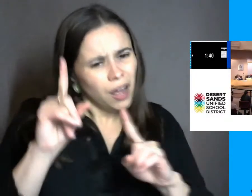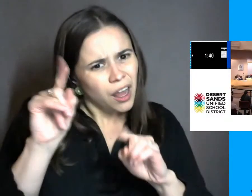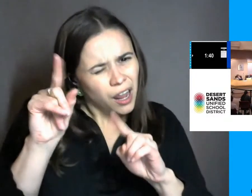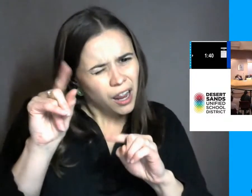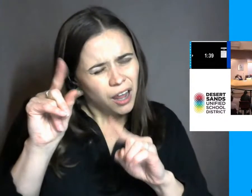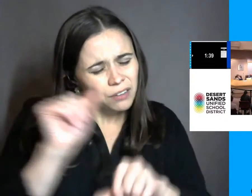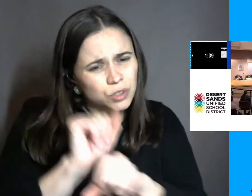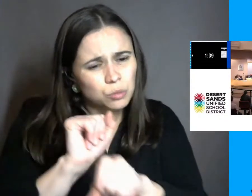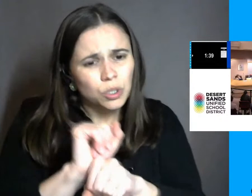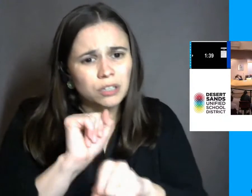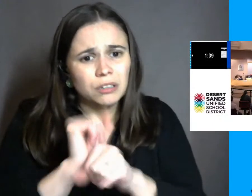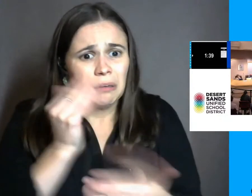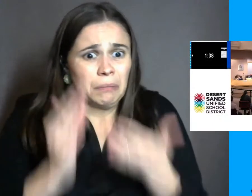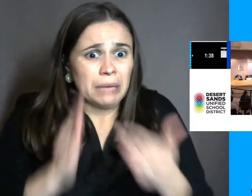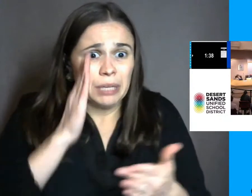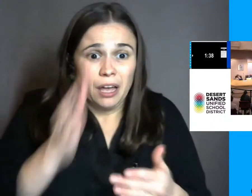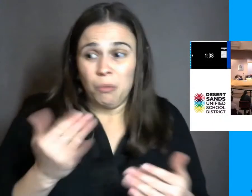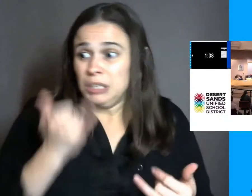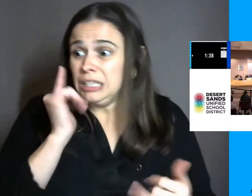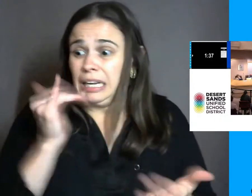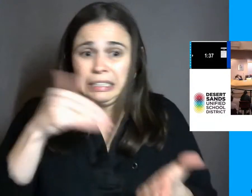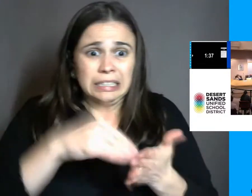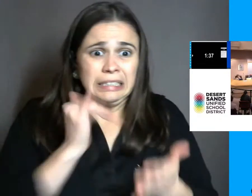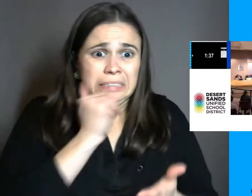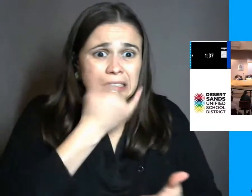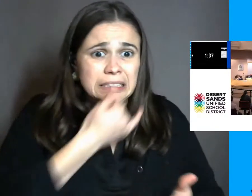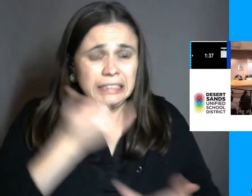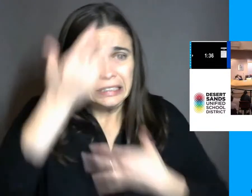including my sister. Social Security